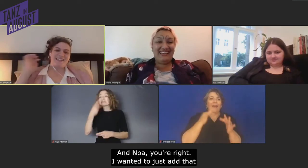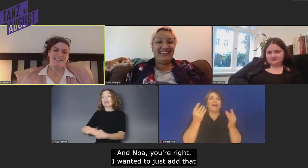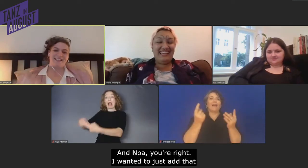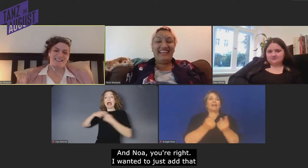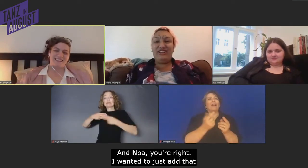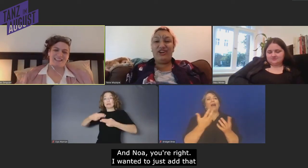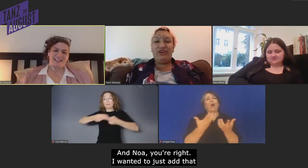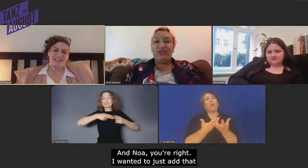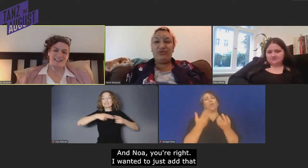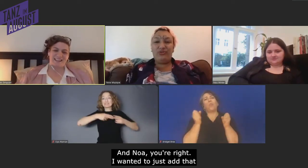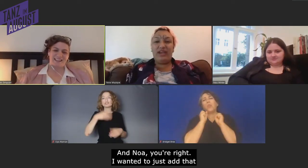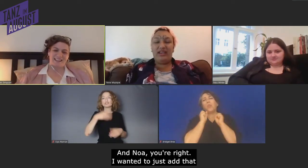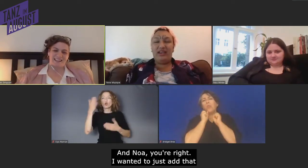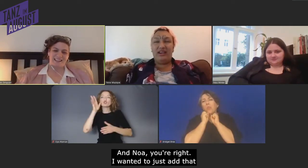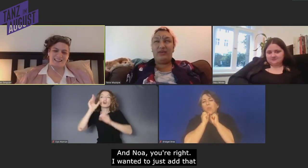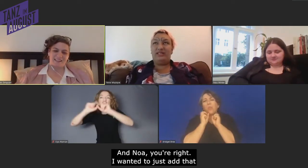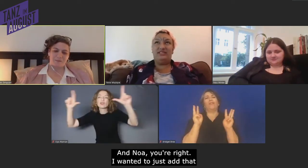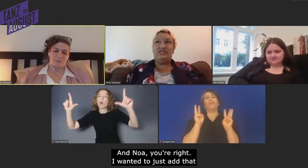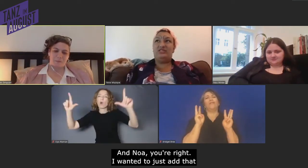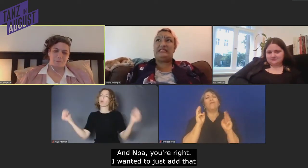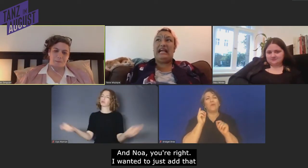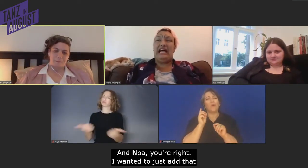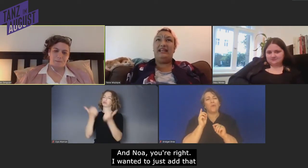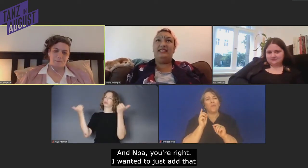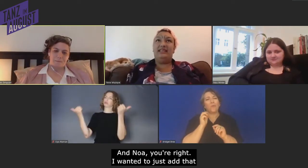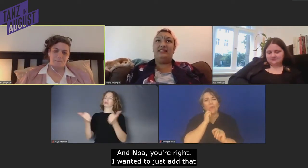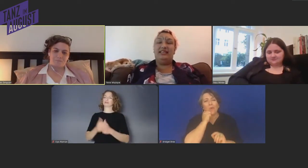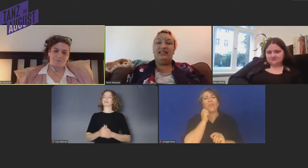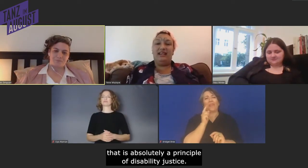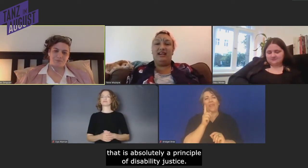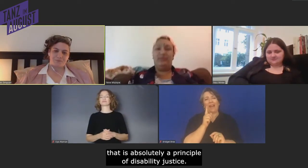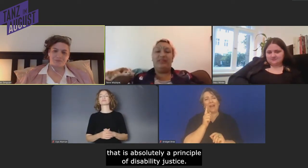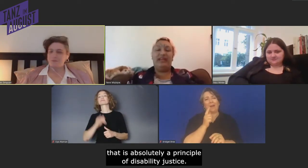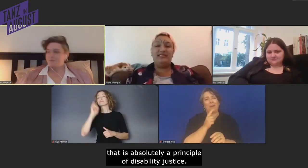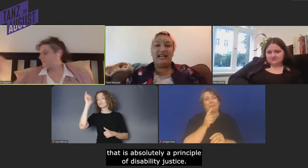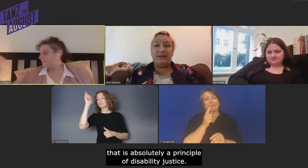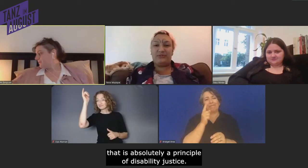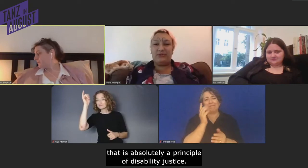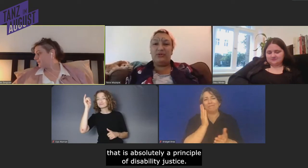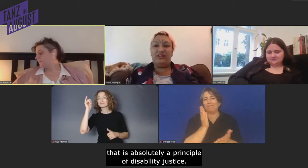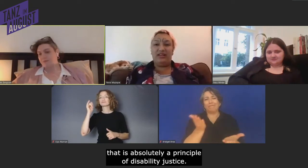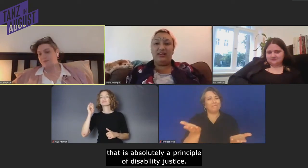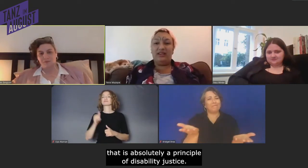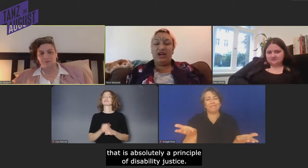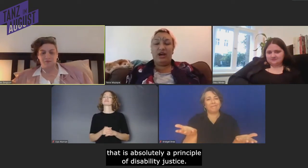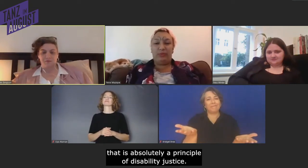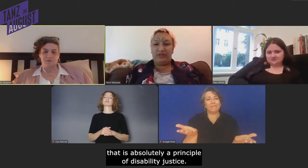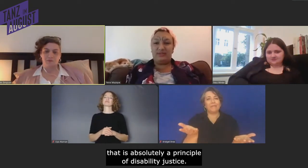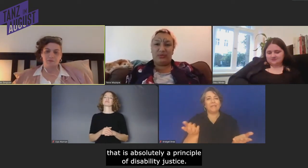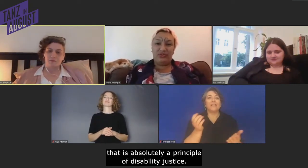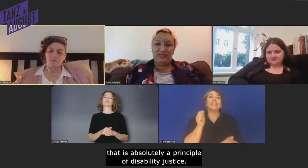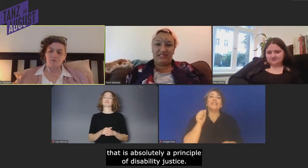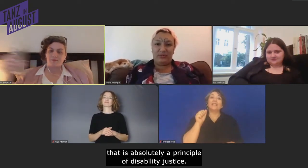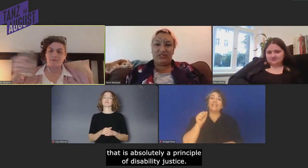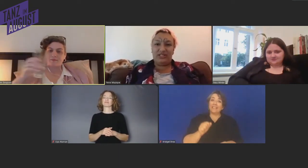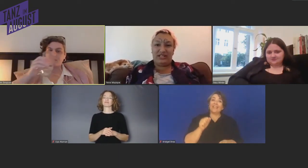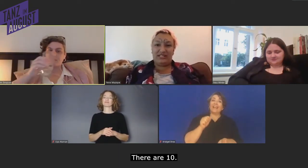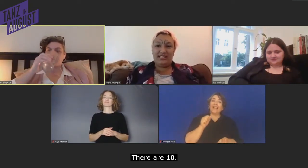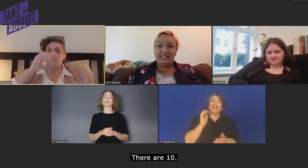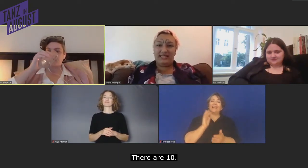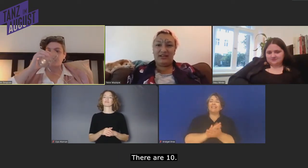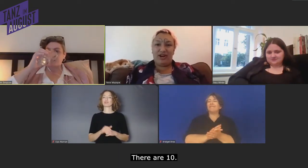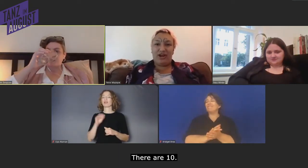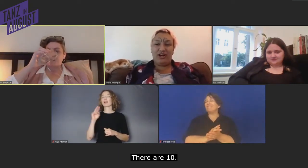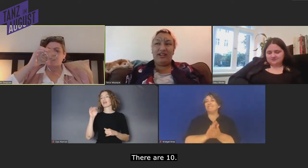Yeah. And Noah, you're right. I wanted to just add that that is absolutely a principle of disability